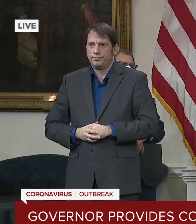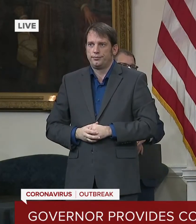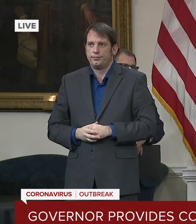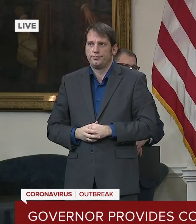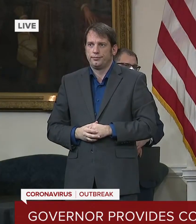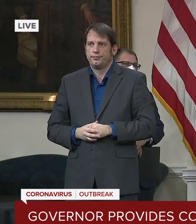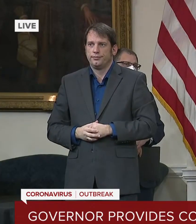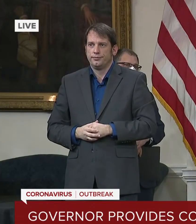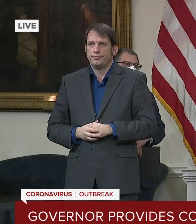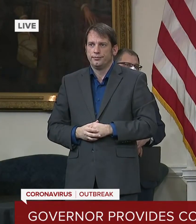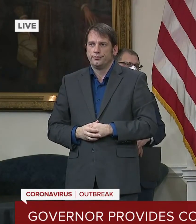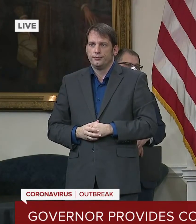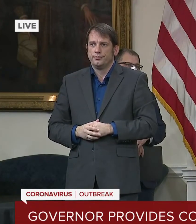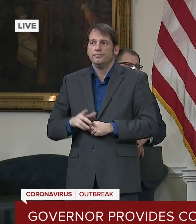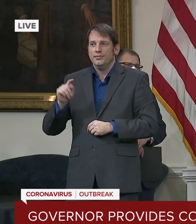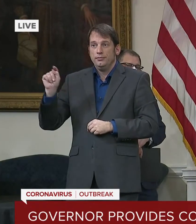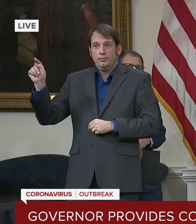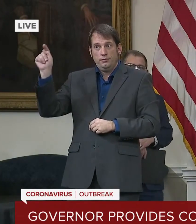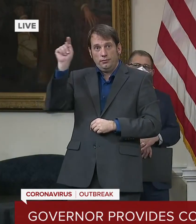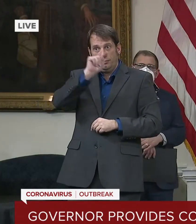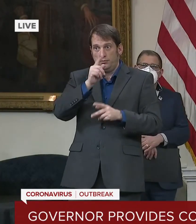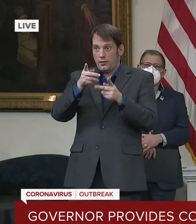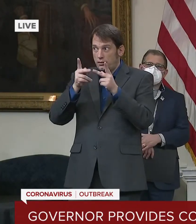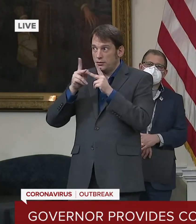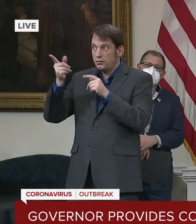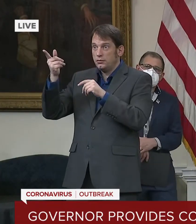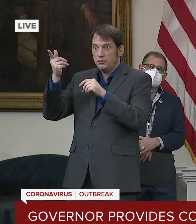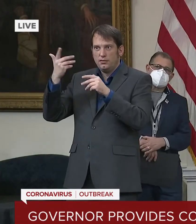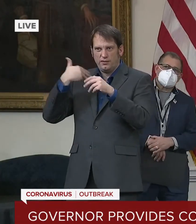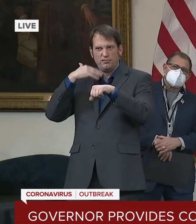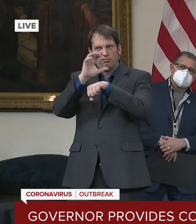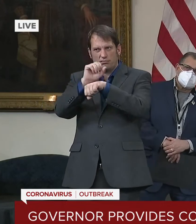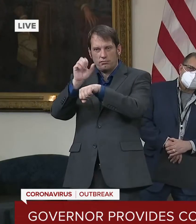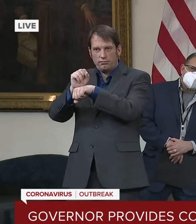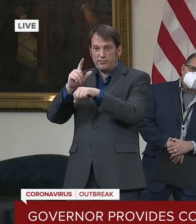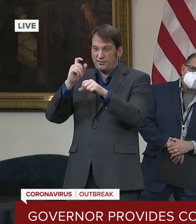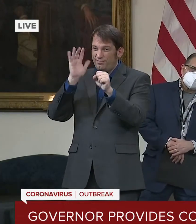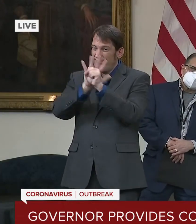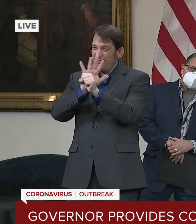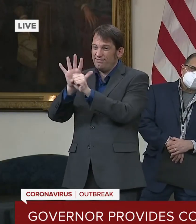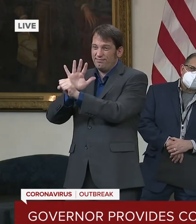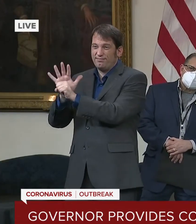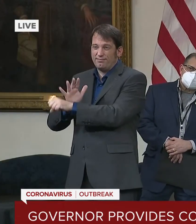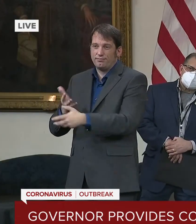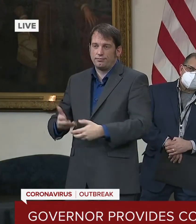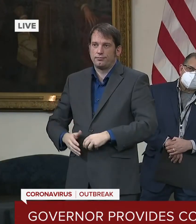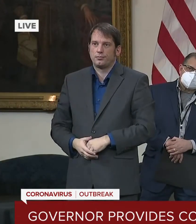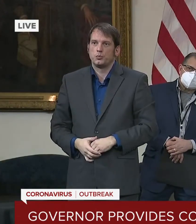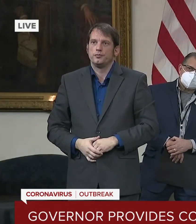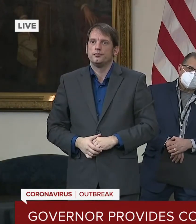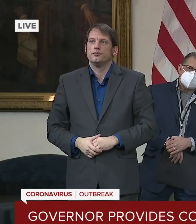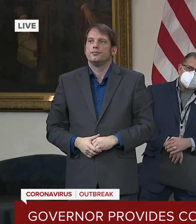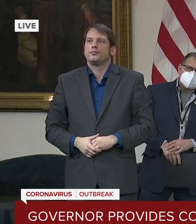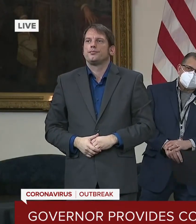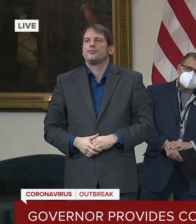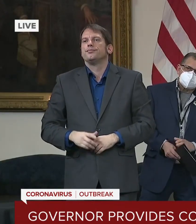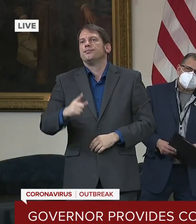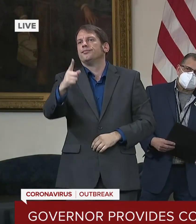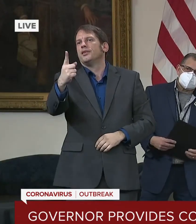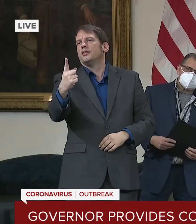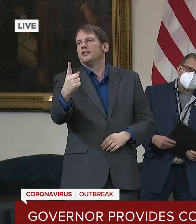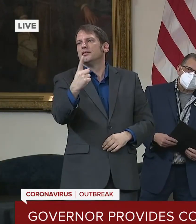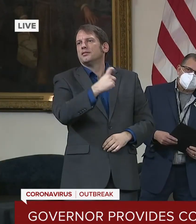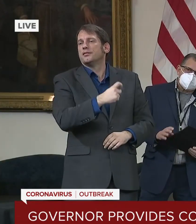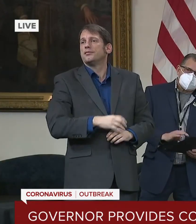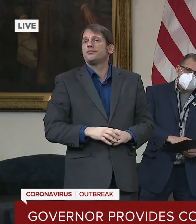those slots like we're talking about. Health officials in Montgomery and Prince George's County today and yesterday have been saying that the state's web link, the link